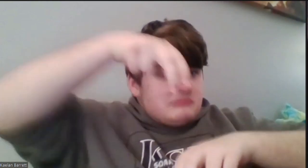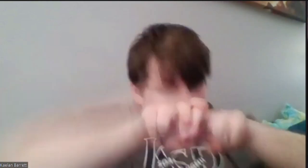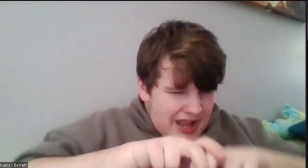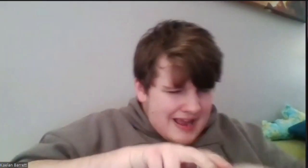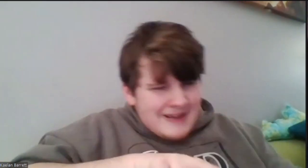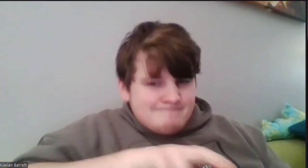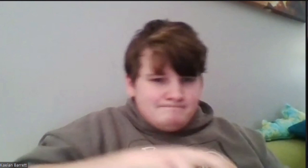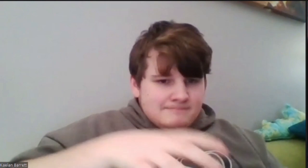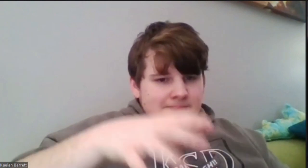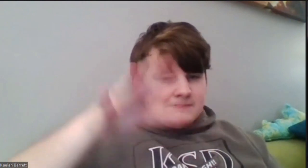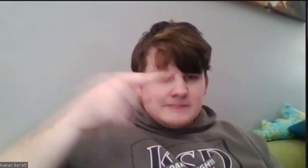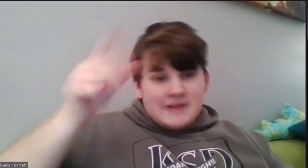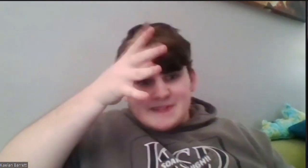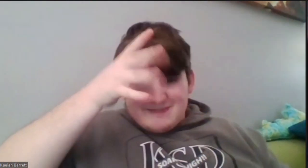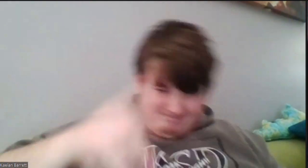as support. And he gets over there and gets seated down.